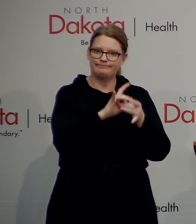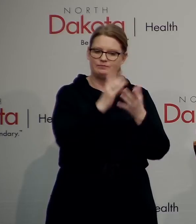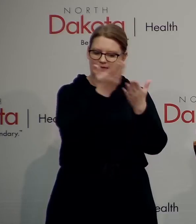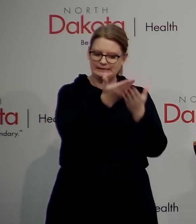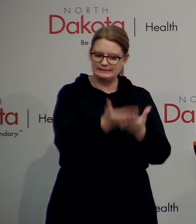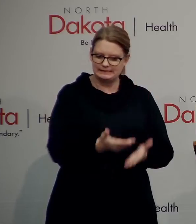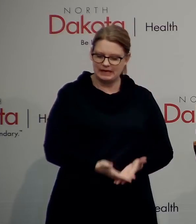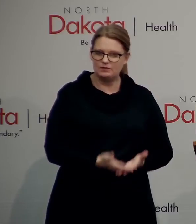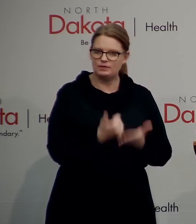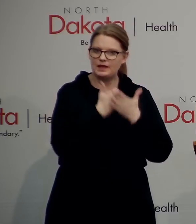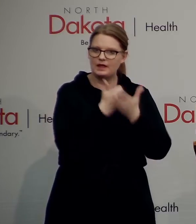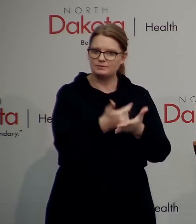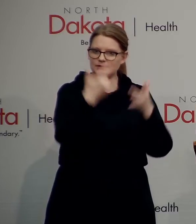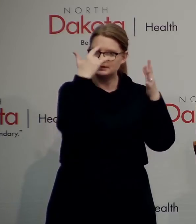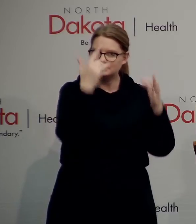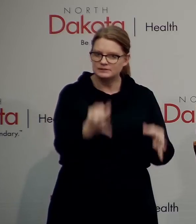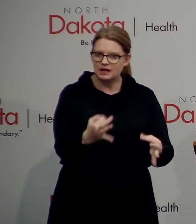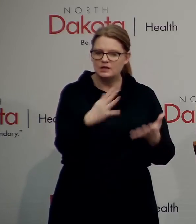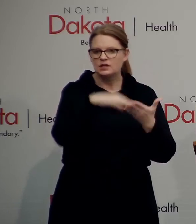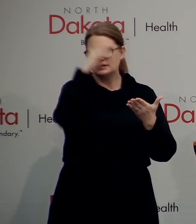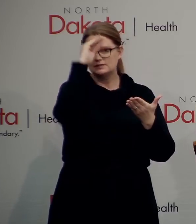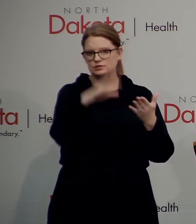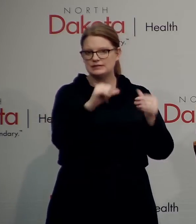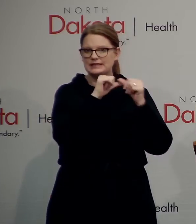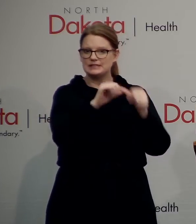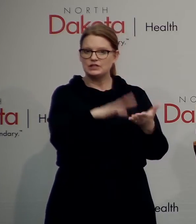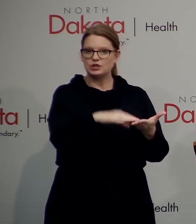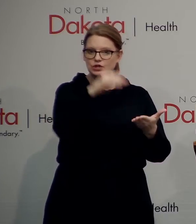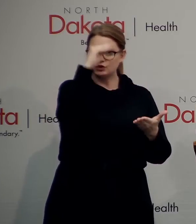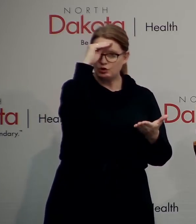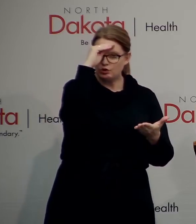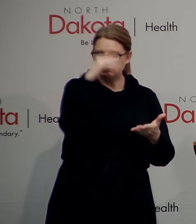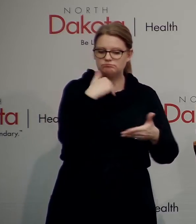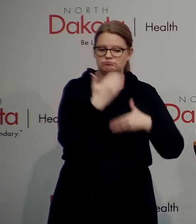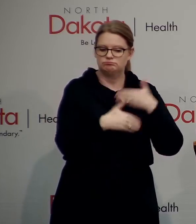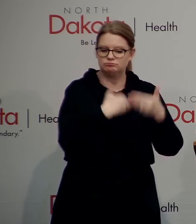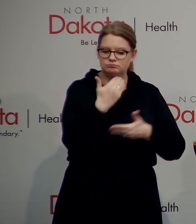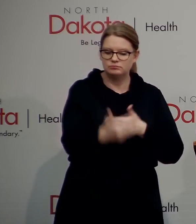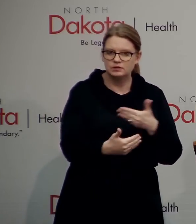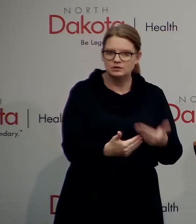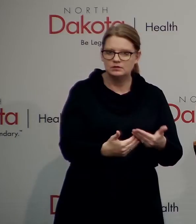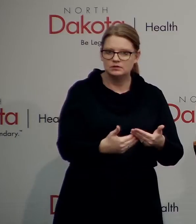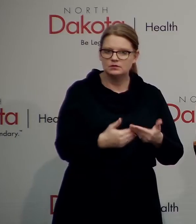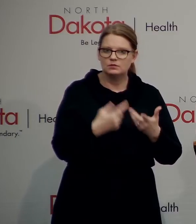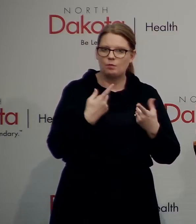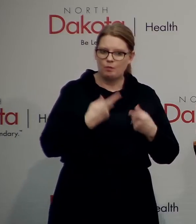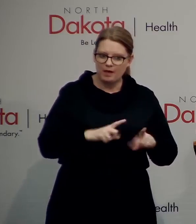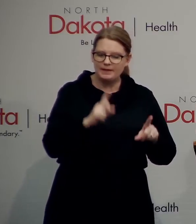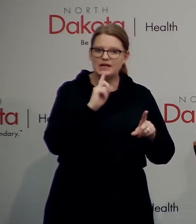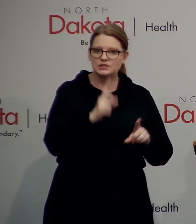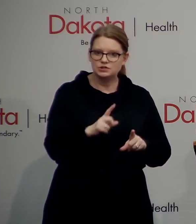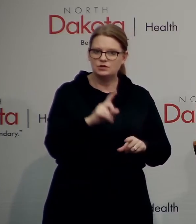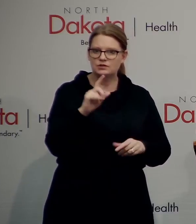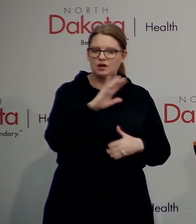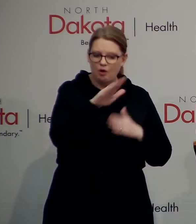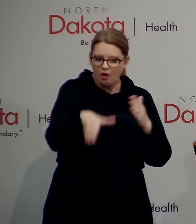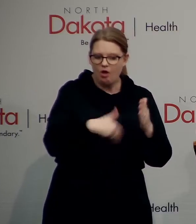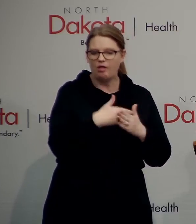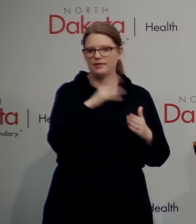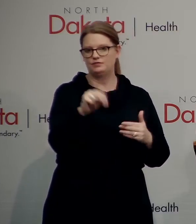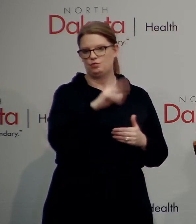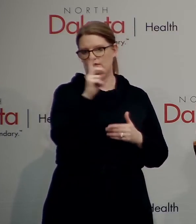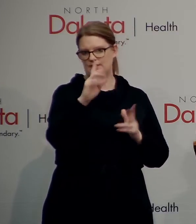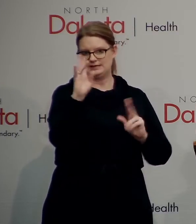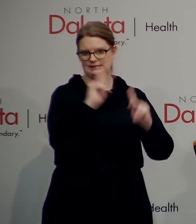decisions that will allow our students to continue to learn throughout this process while ensuring that all of our North Dakota citizens